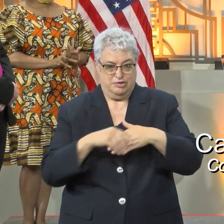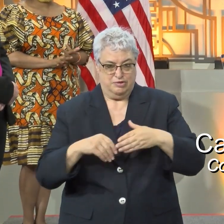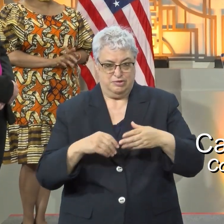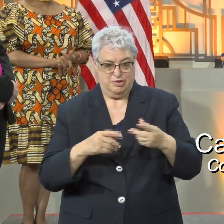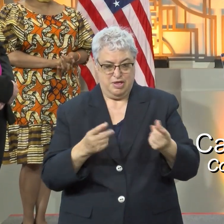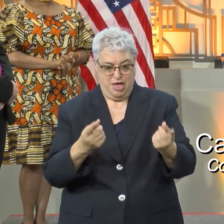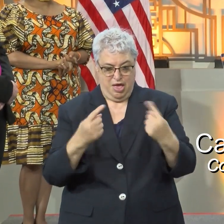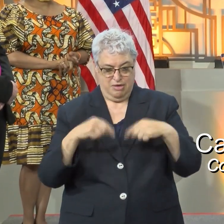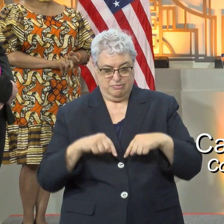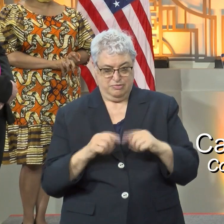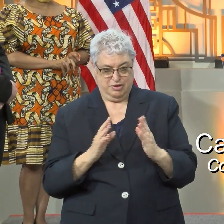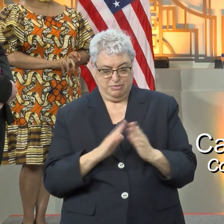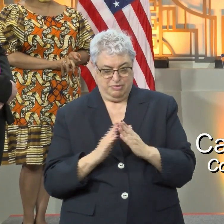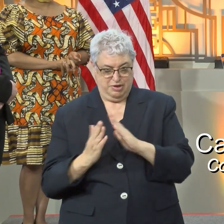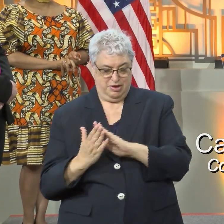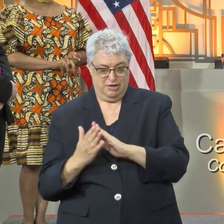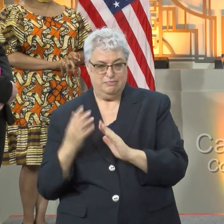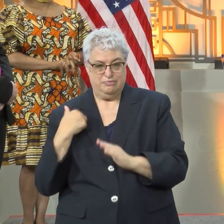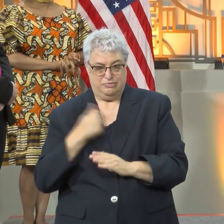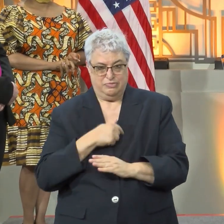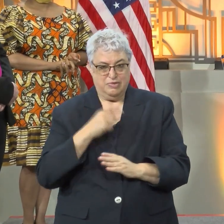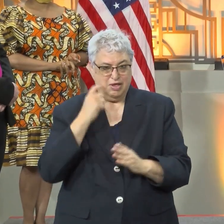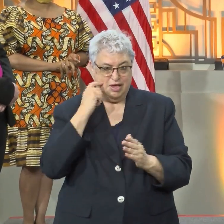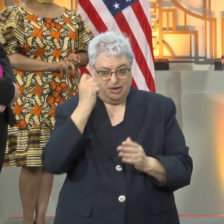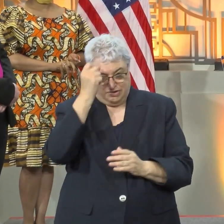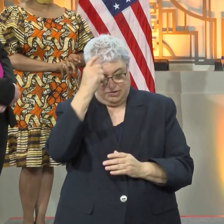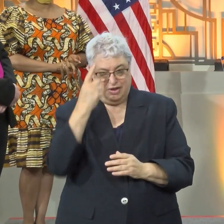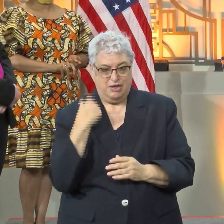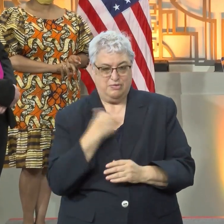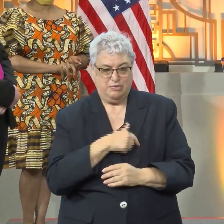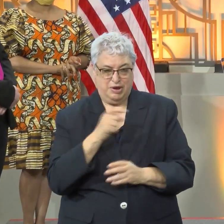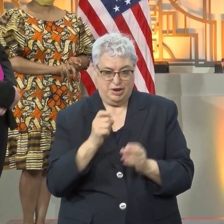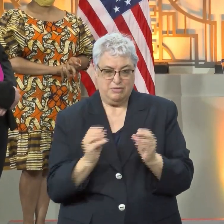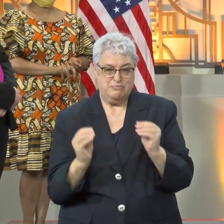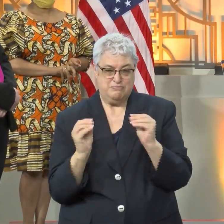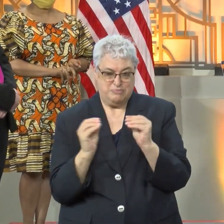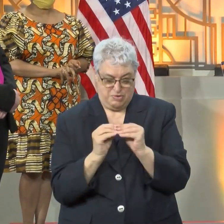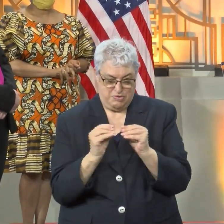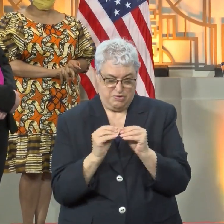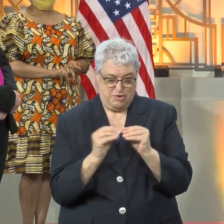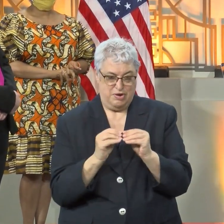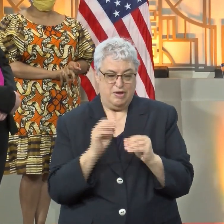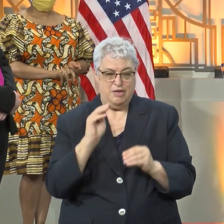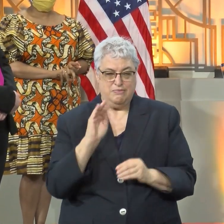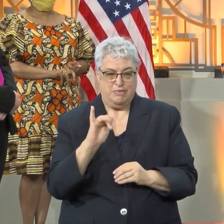to the community. We certainly recognize that more is needed, and the mayor put out an